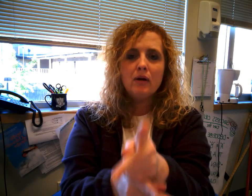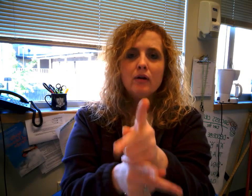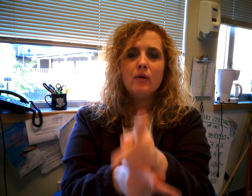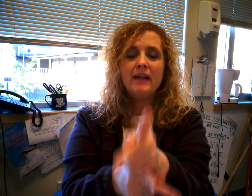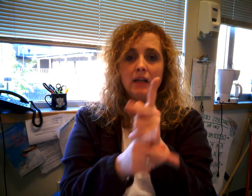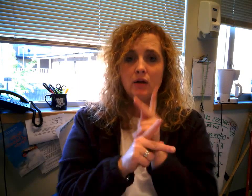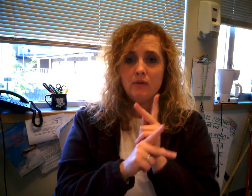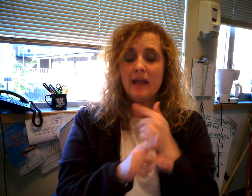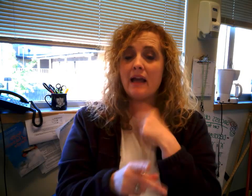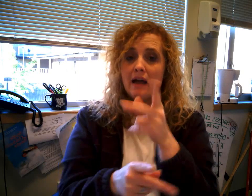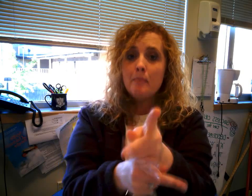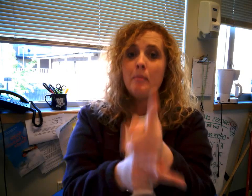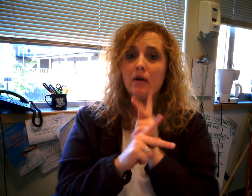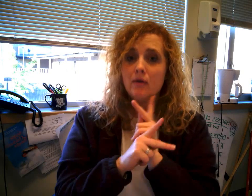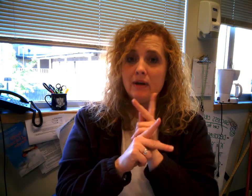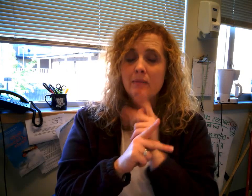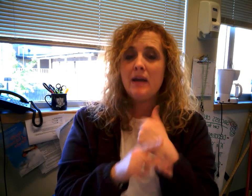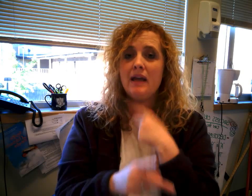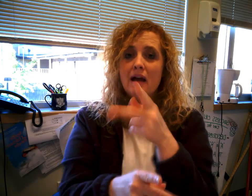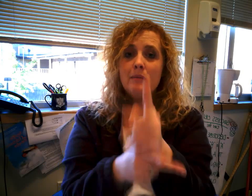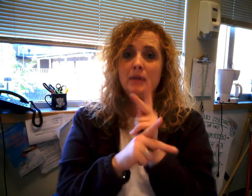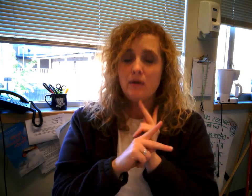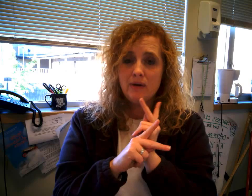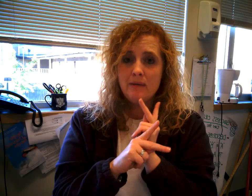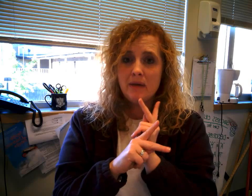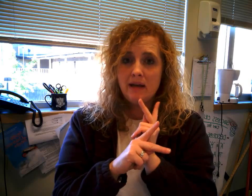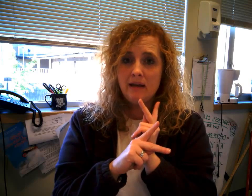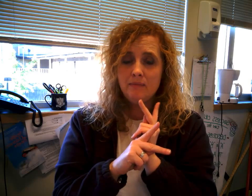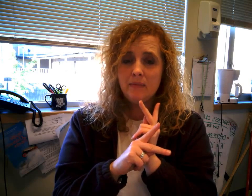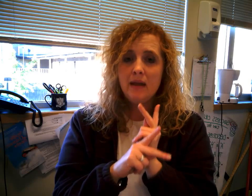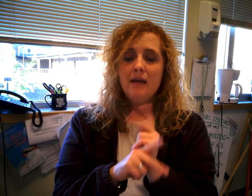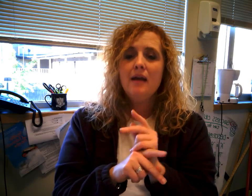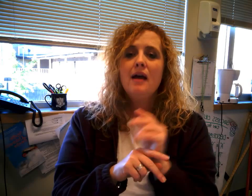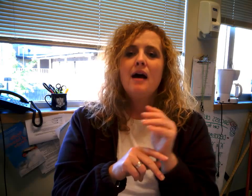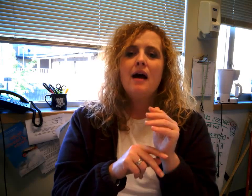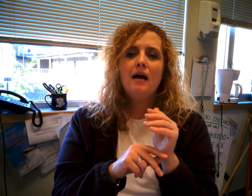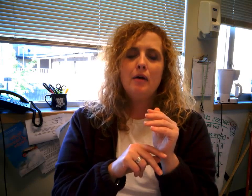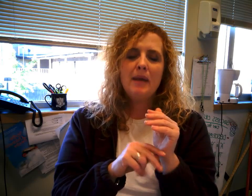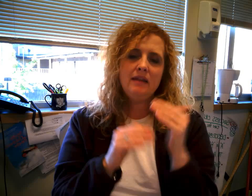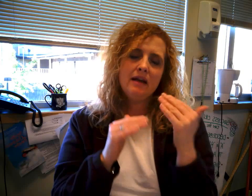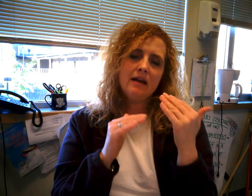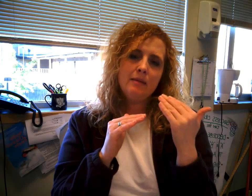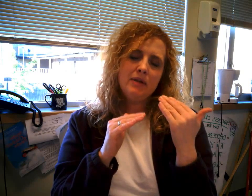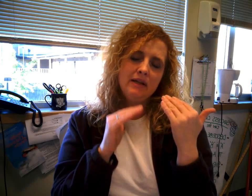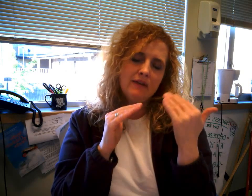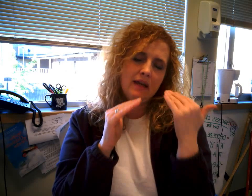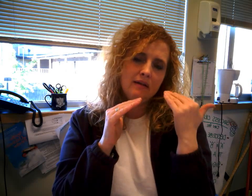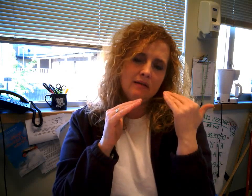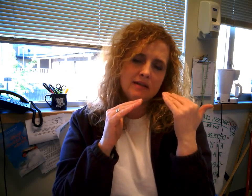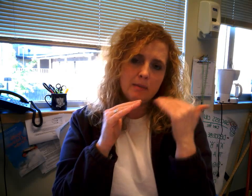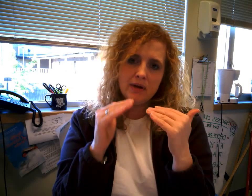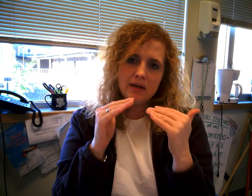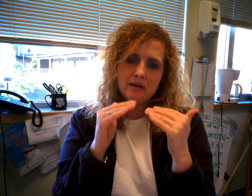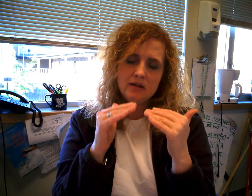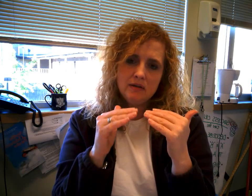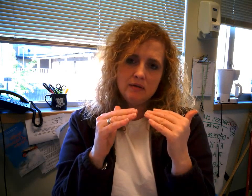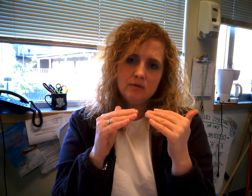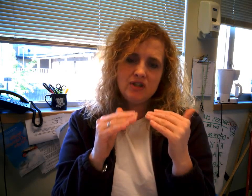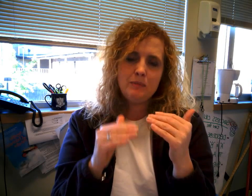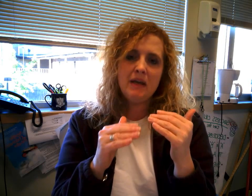Your right hand, the one that you write with, the right hand touches your nose, and then you pass by each